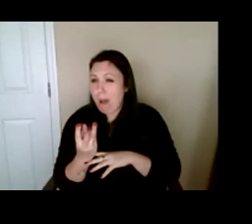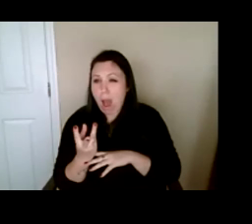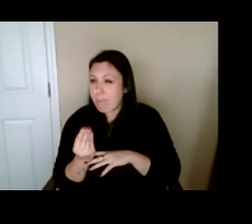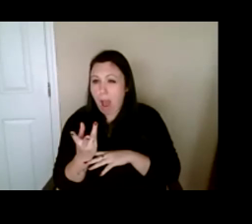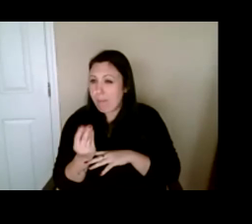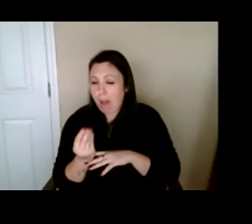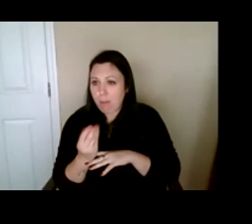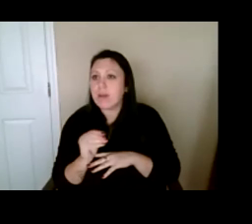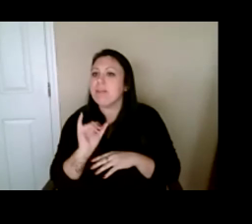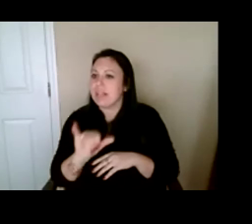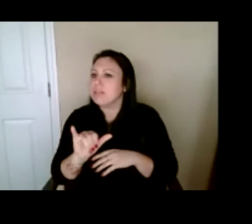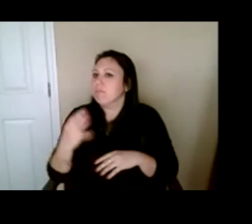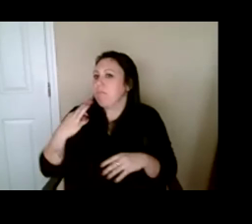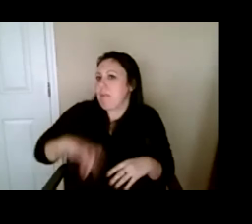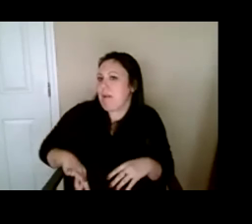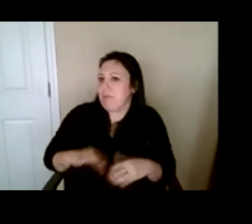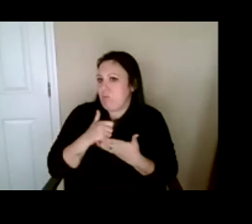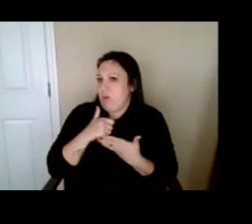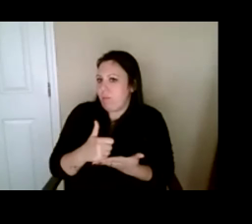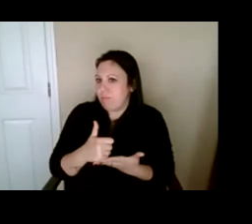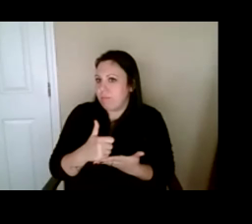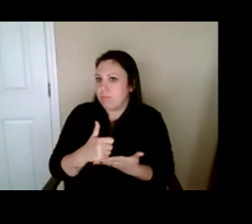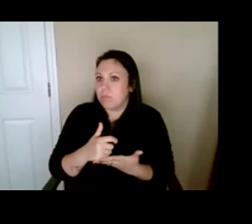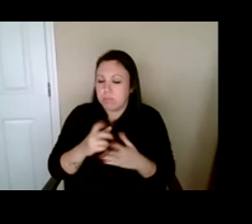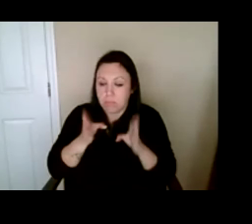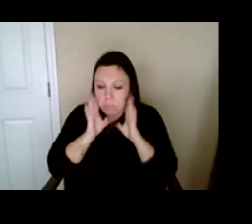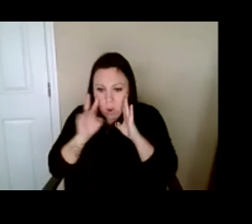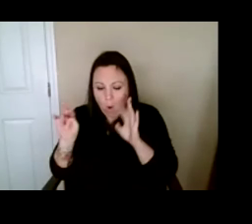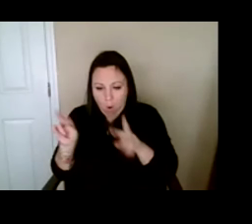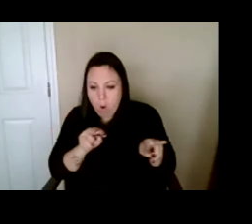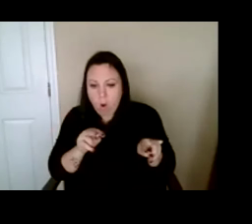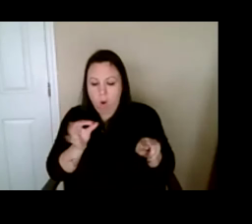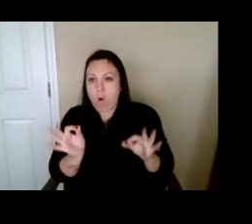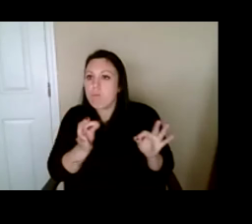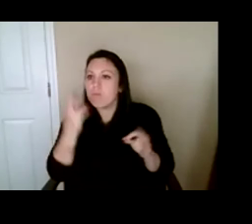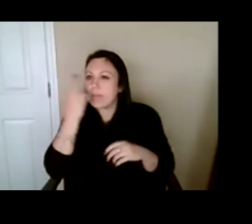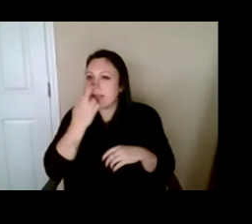to also help grab your attention to this alert.